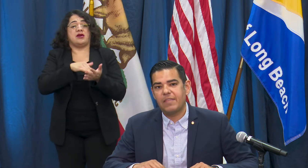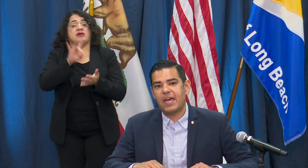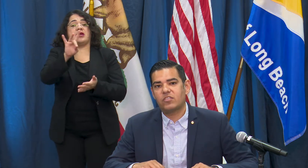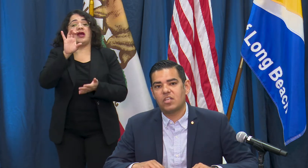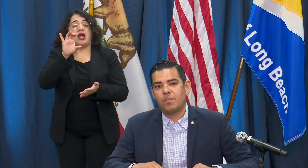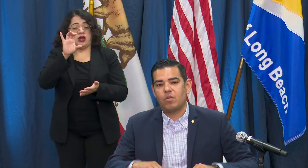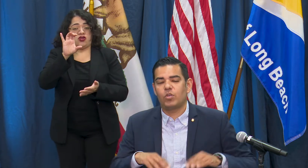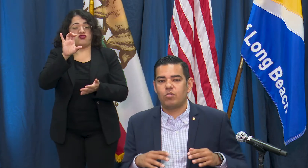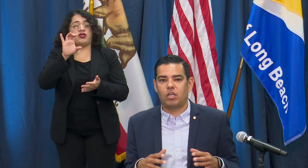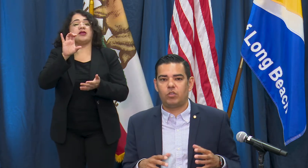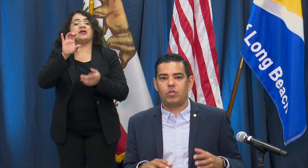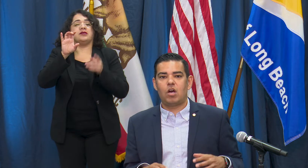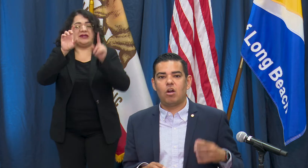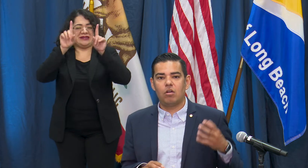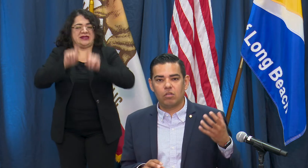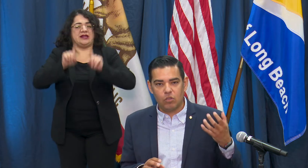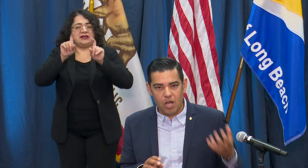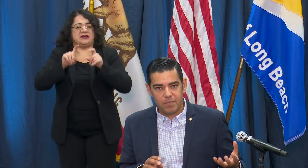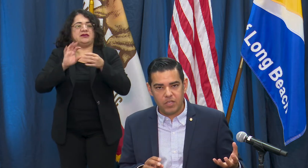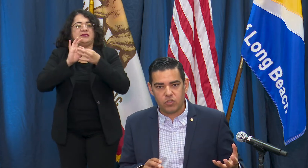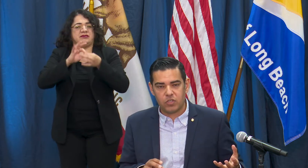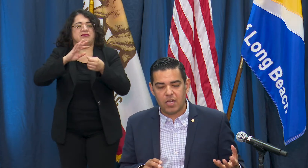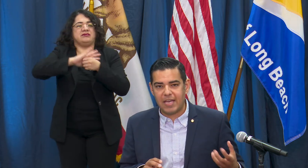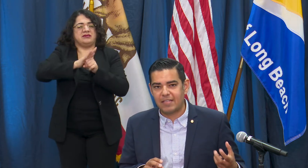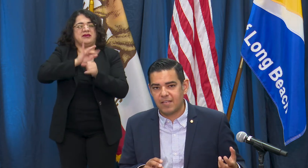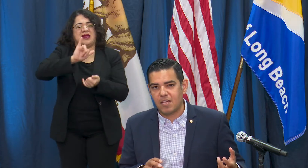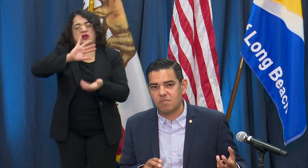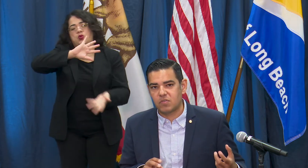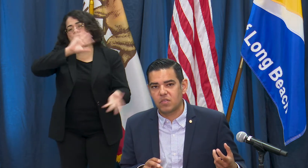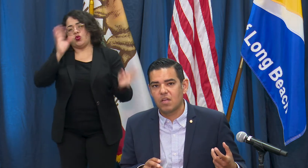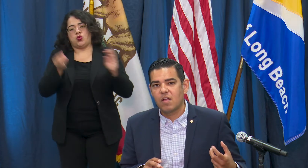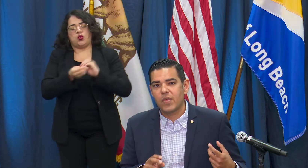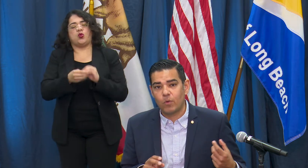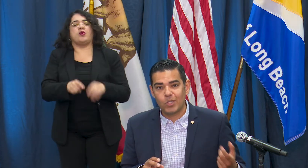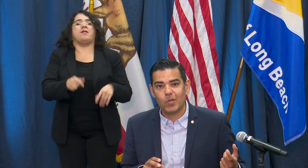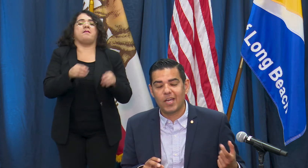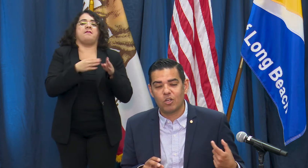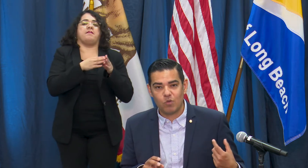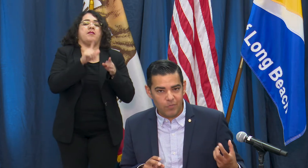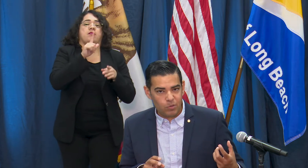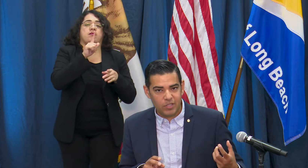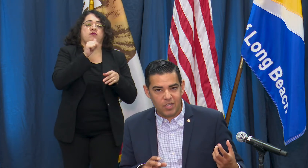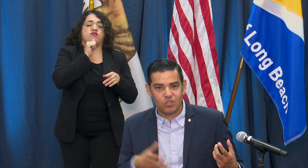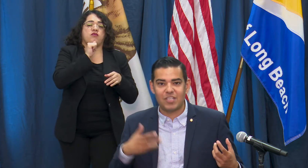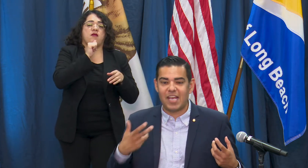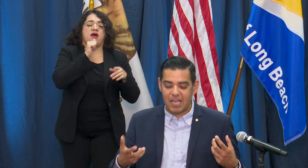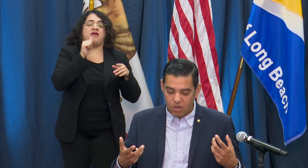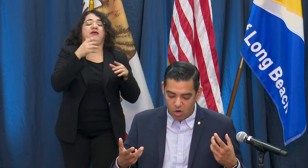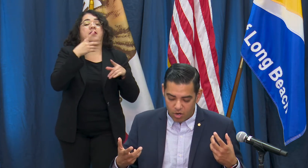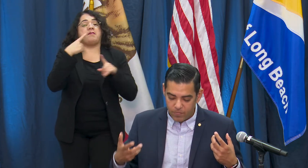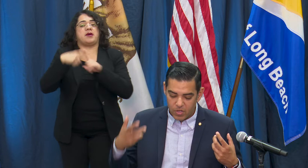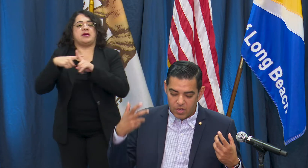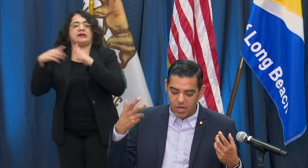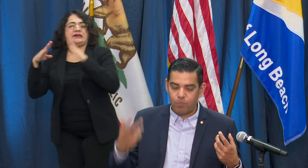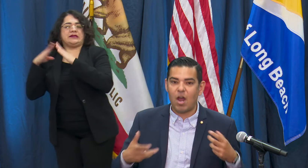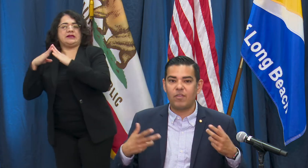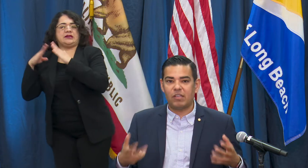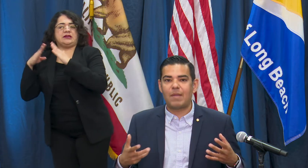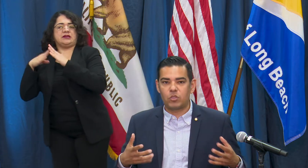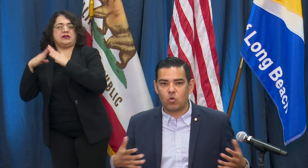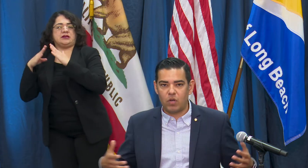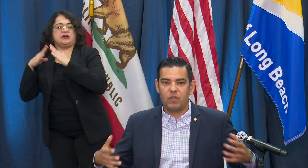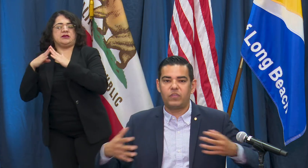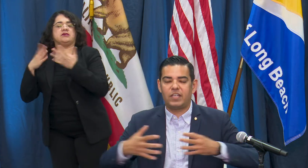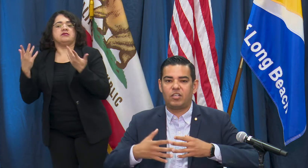tests. And that is a number when you include our Long Beach exams that we're doing at our drive-through locations and our